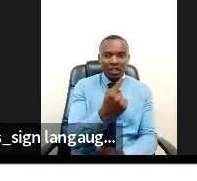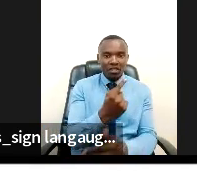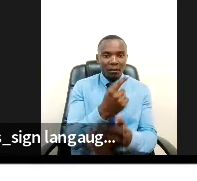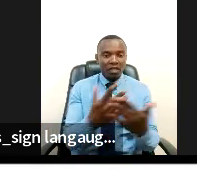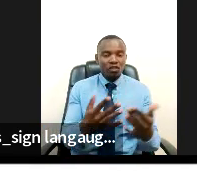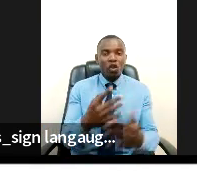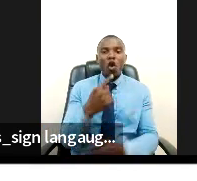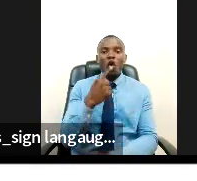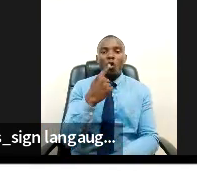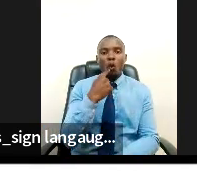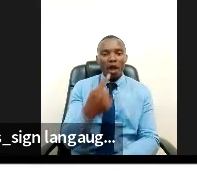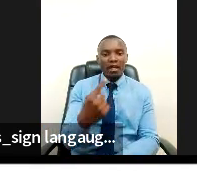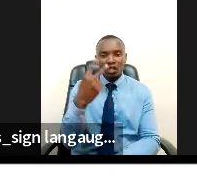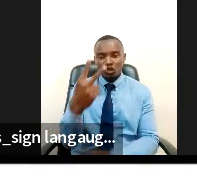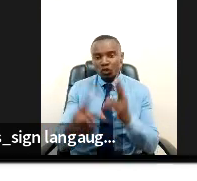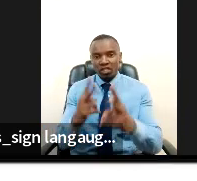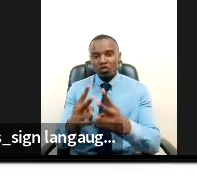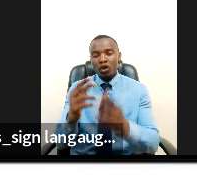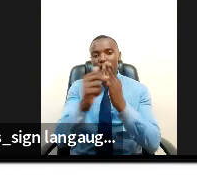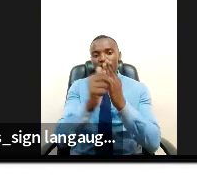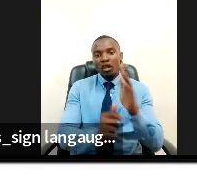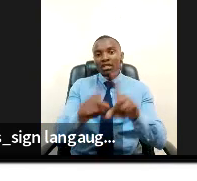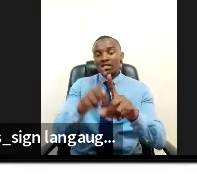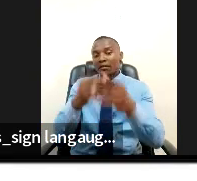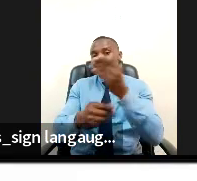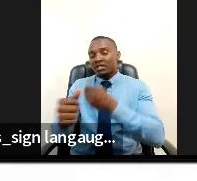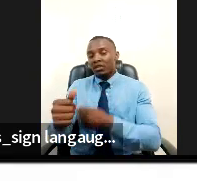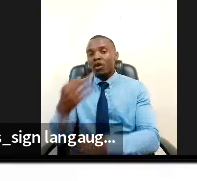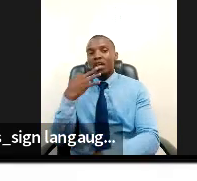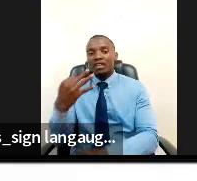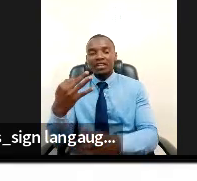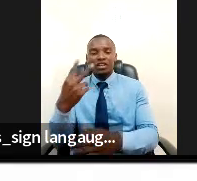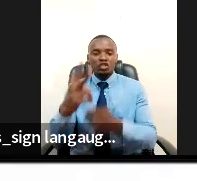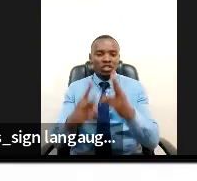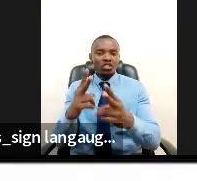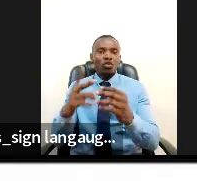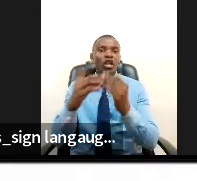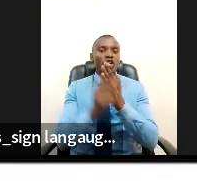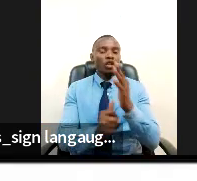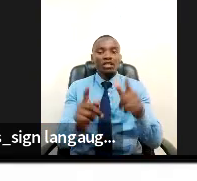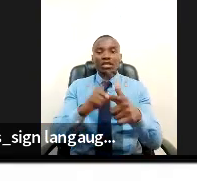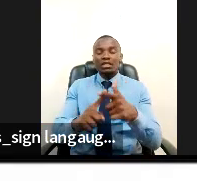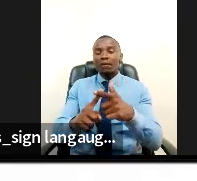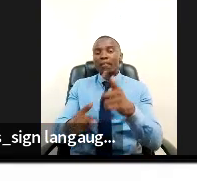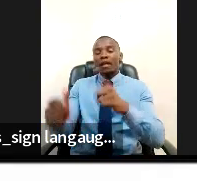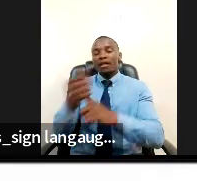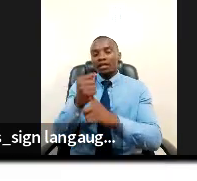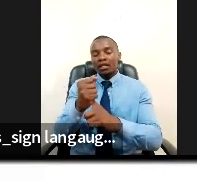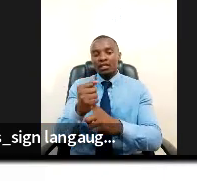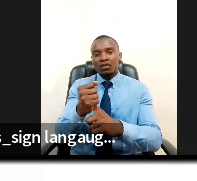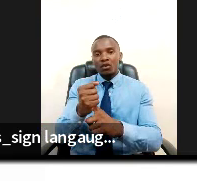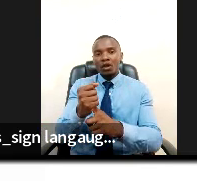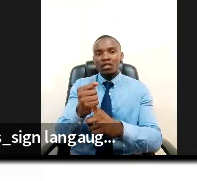$122. The sale of hardware will be $306. Our cost of customer acquisition will be $12, which includes cost of